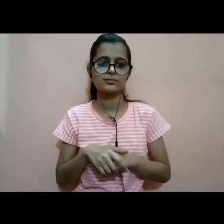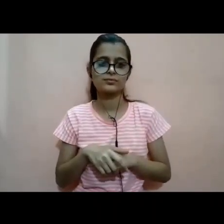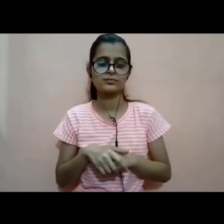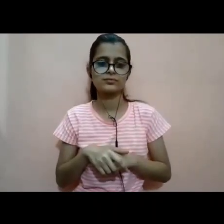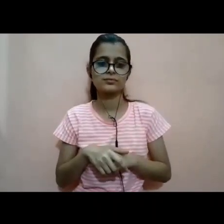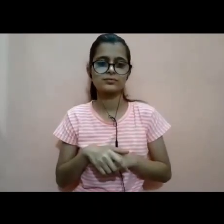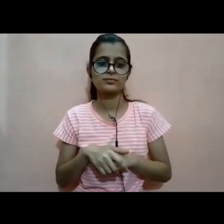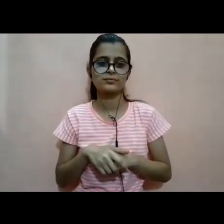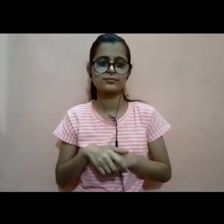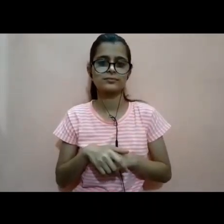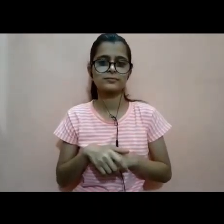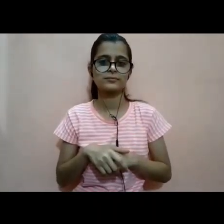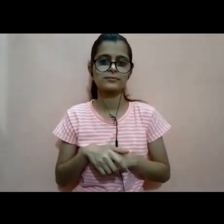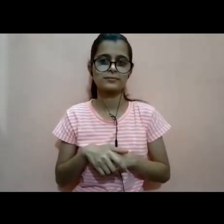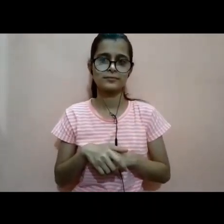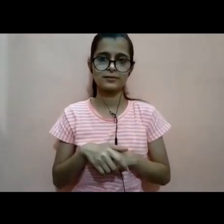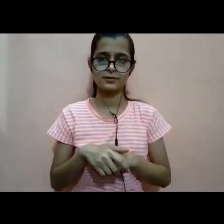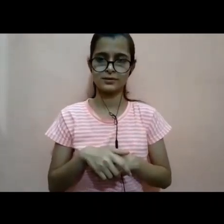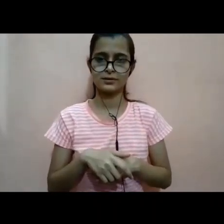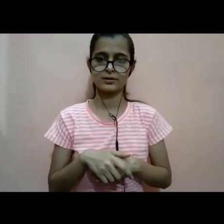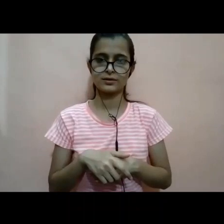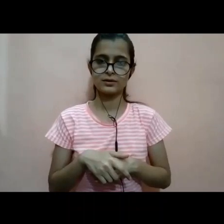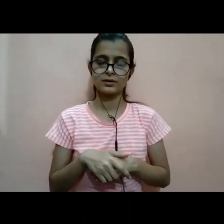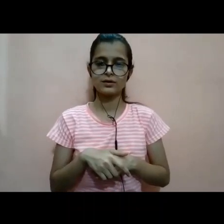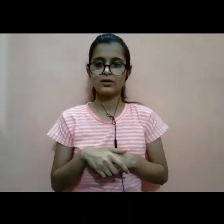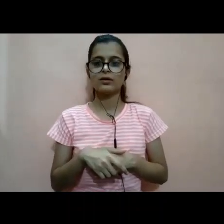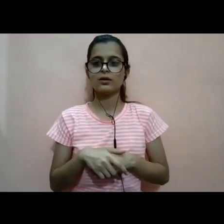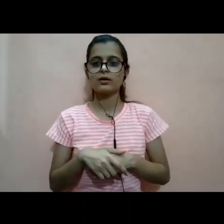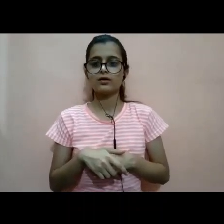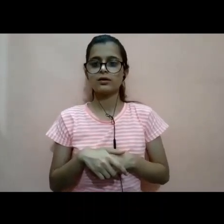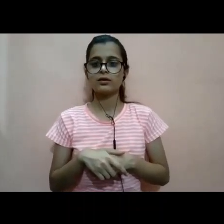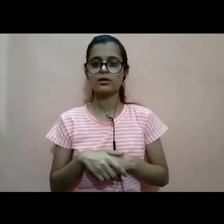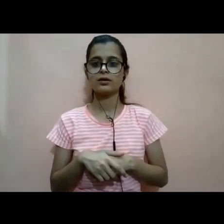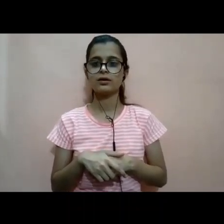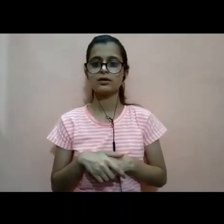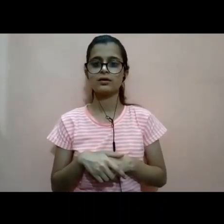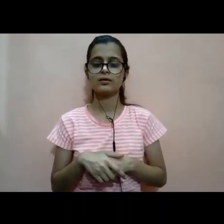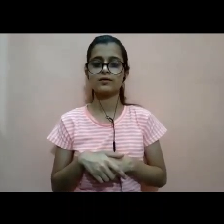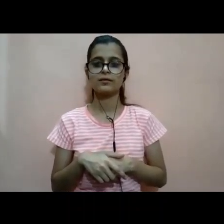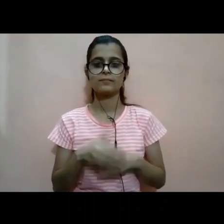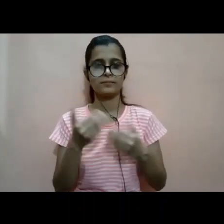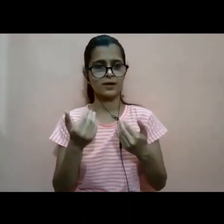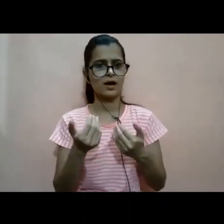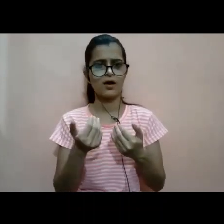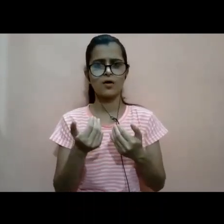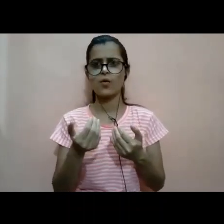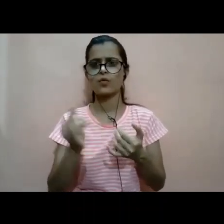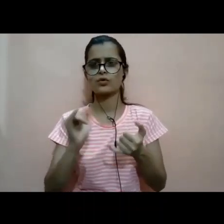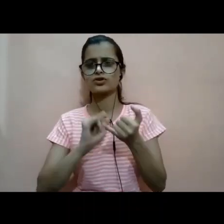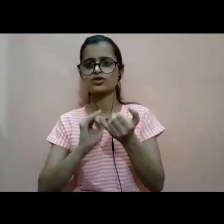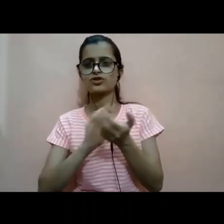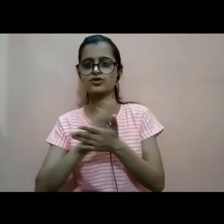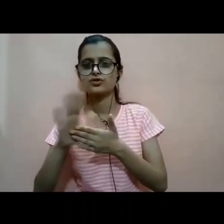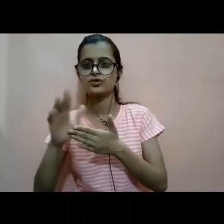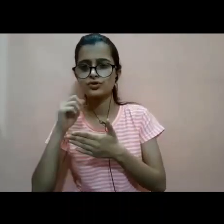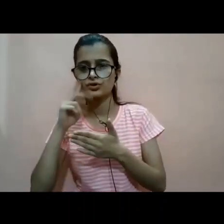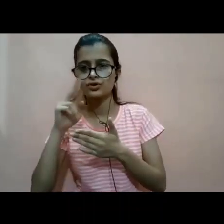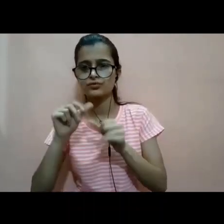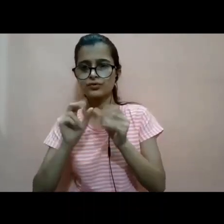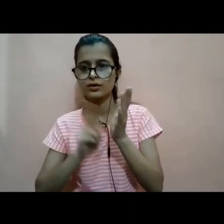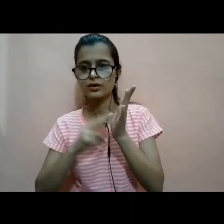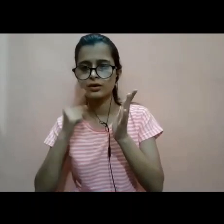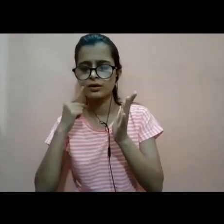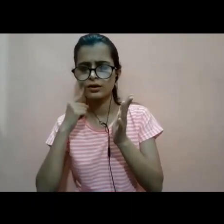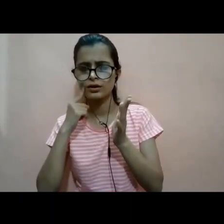that point. Thank you, Sandeep. Thank you, sir. There is a question here from Shivani. So just carrying on. Thank you, Sandeep.